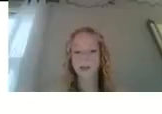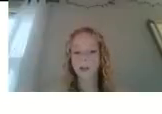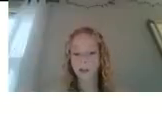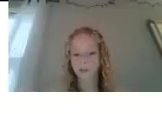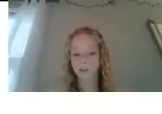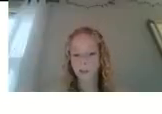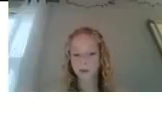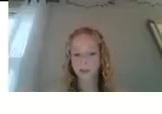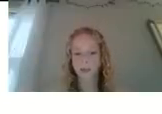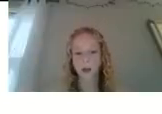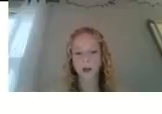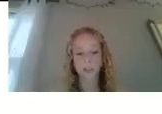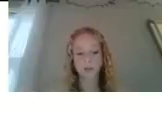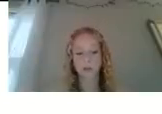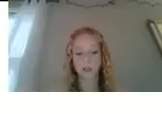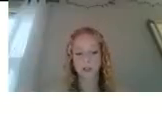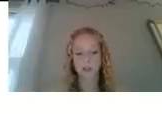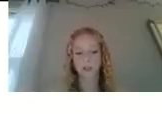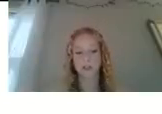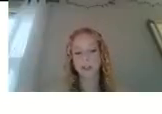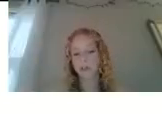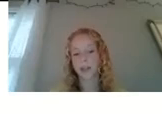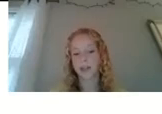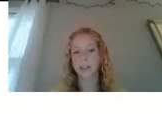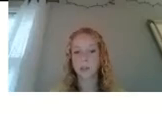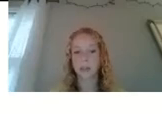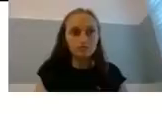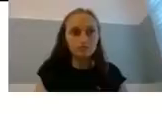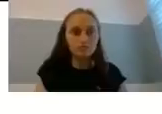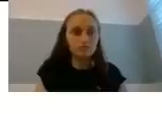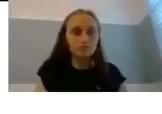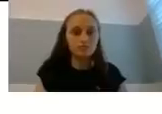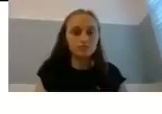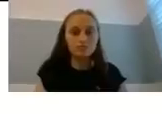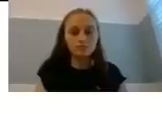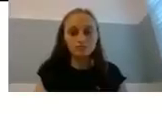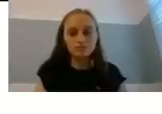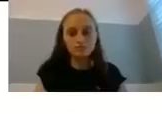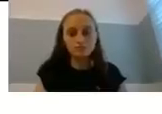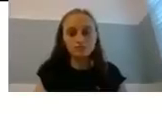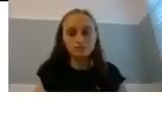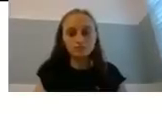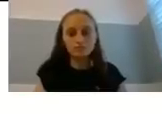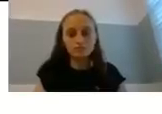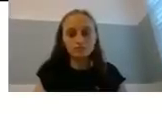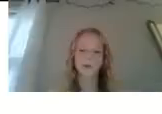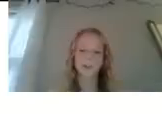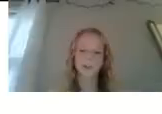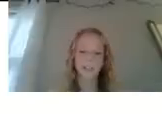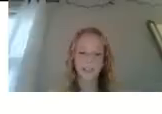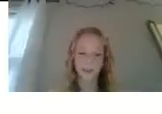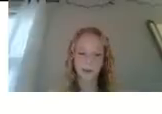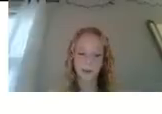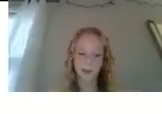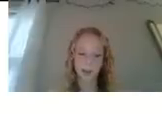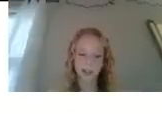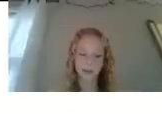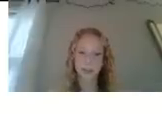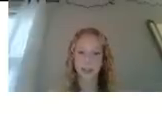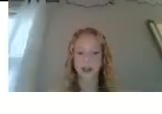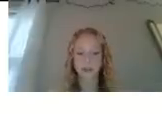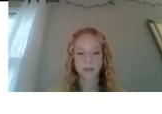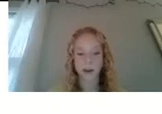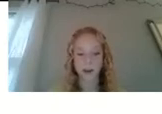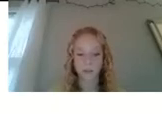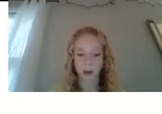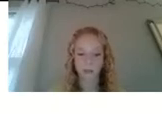more of hearing individuals and may also prefer to use lip reading and speak rather than ASL but what's important to understand about this concept